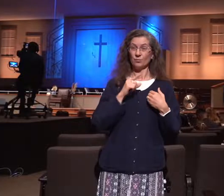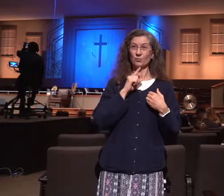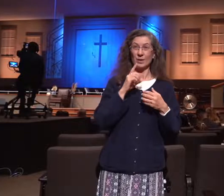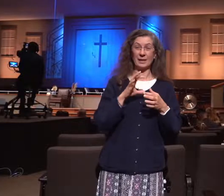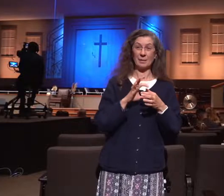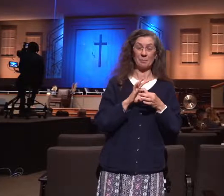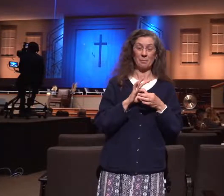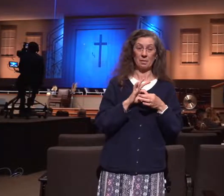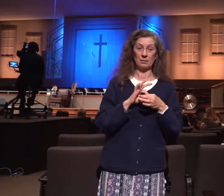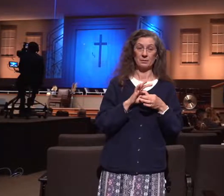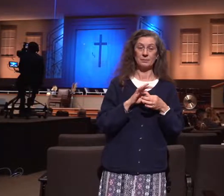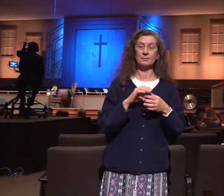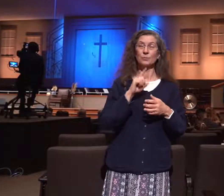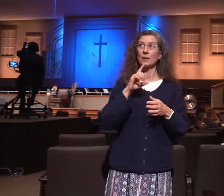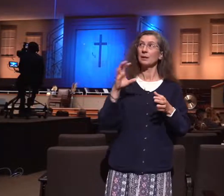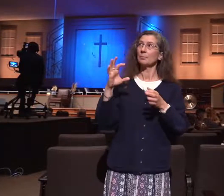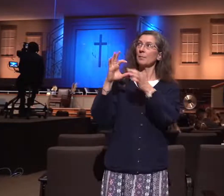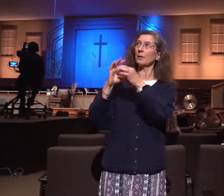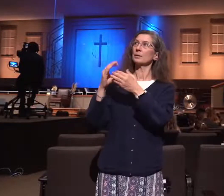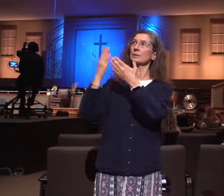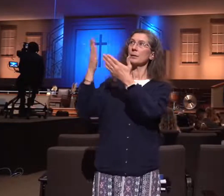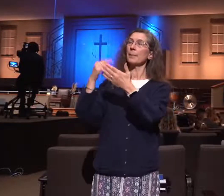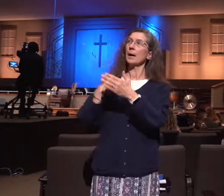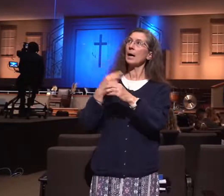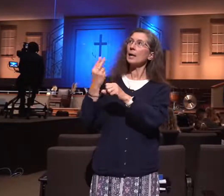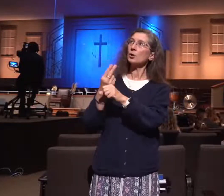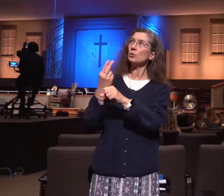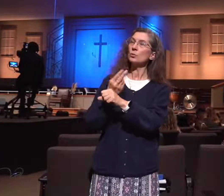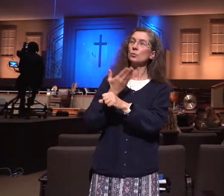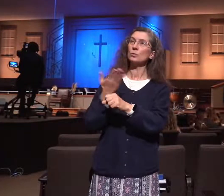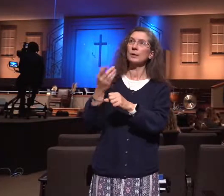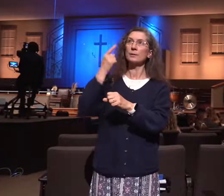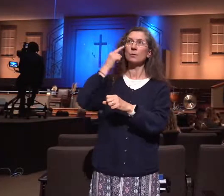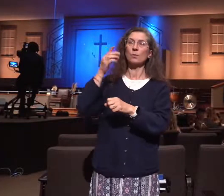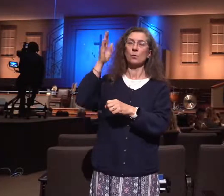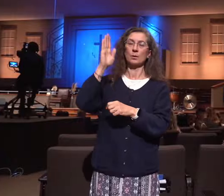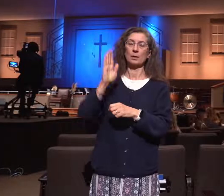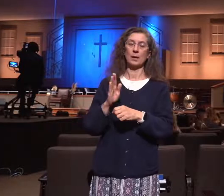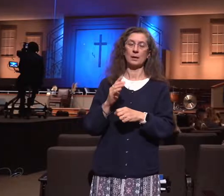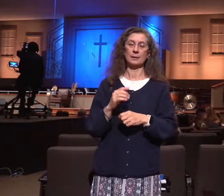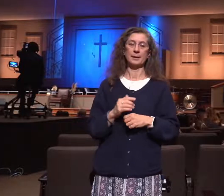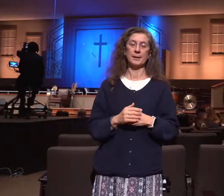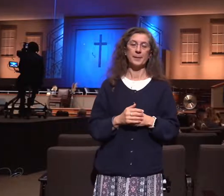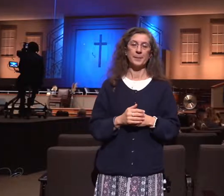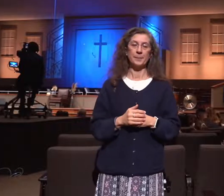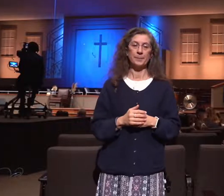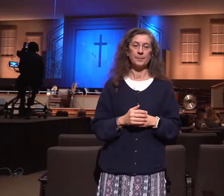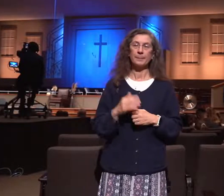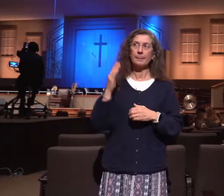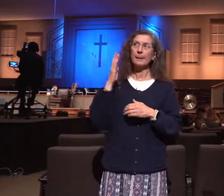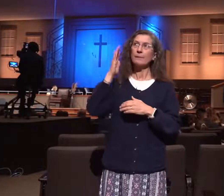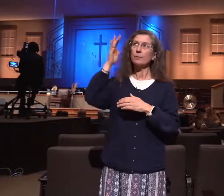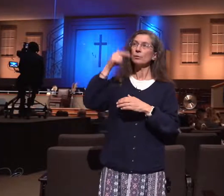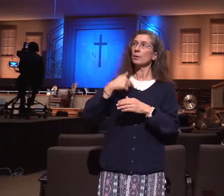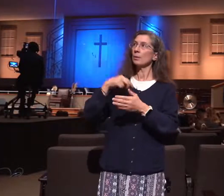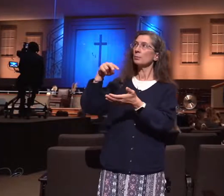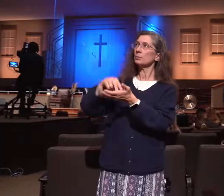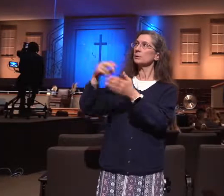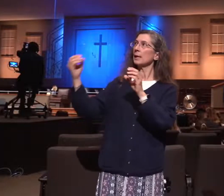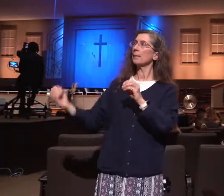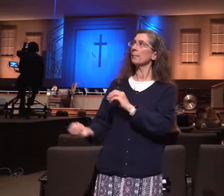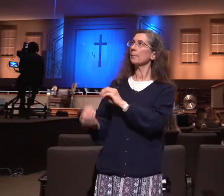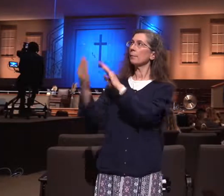I am a steward. And since I am a steward, then one day I will give an account